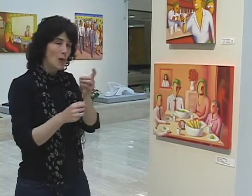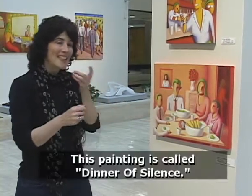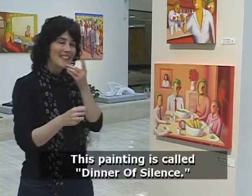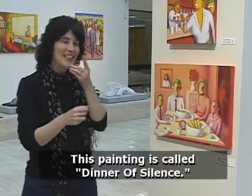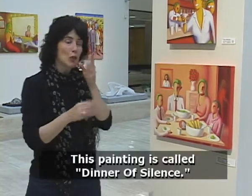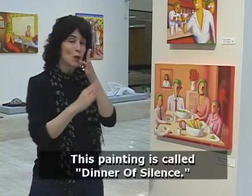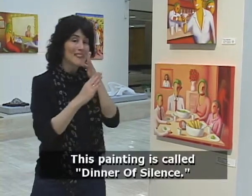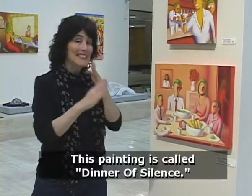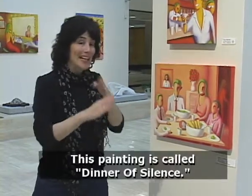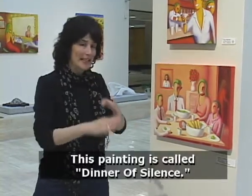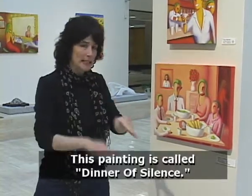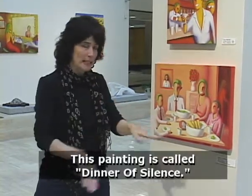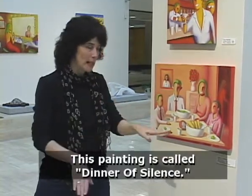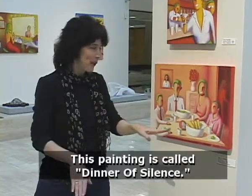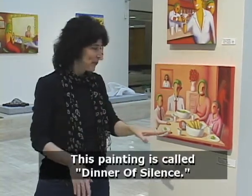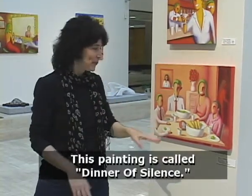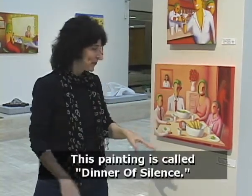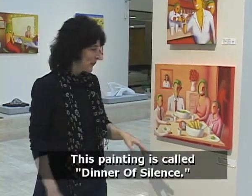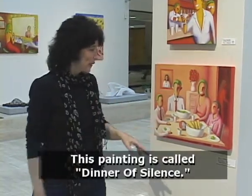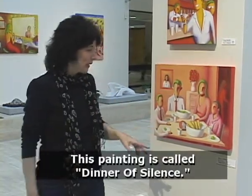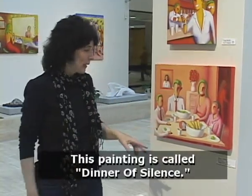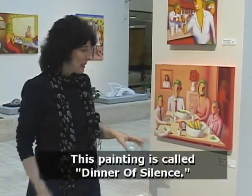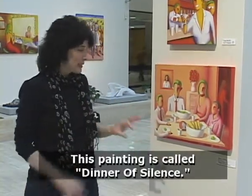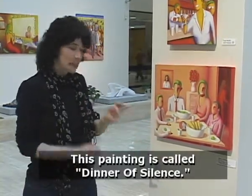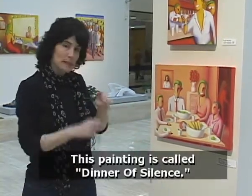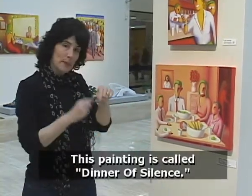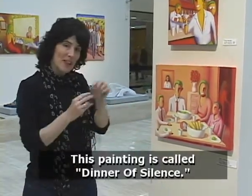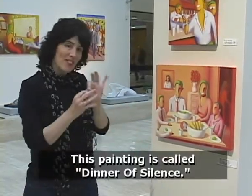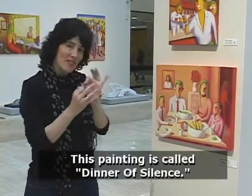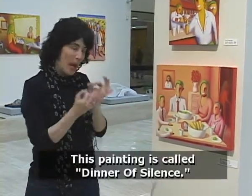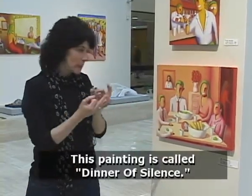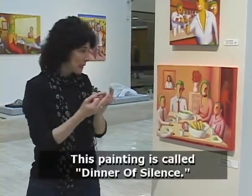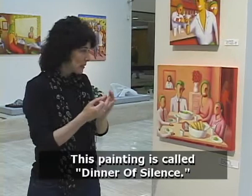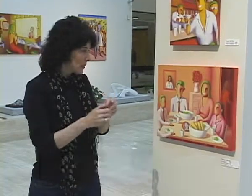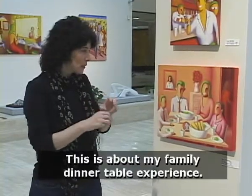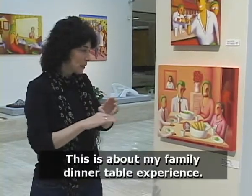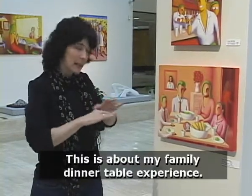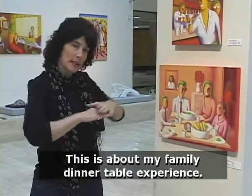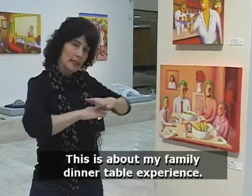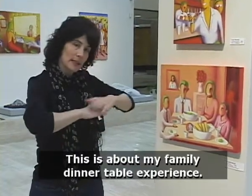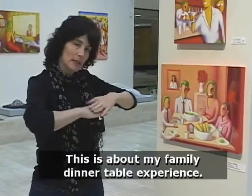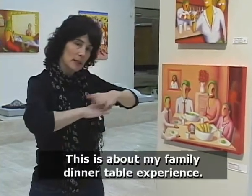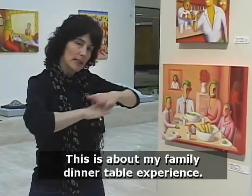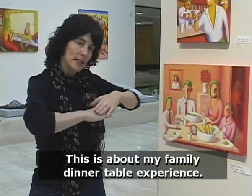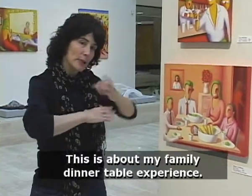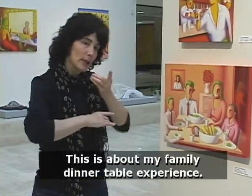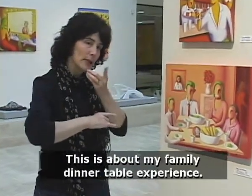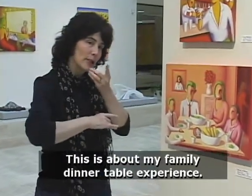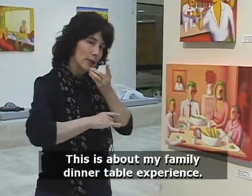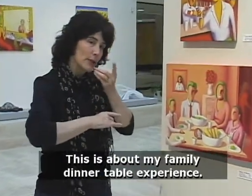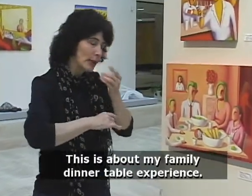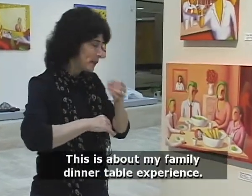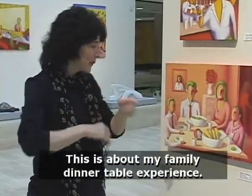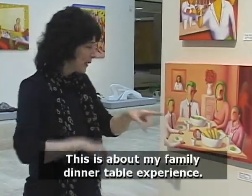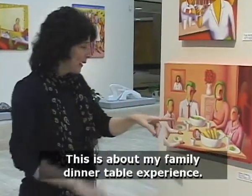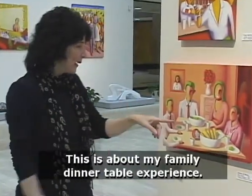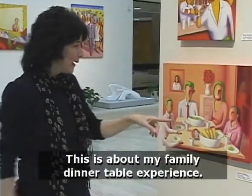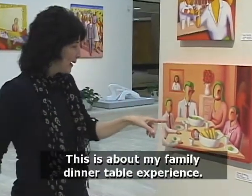This painting is called Dinner of Silence. This is about my family dinner table experience.